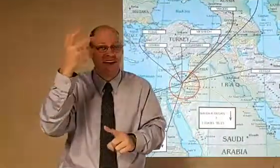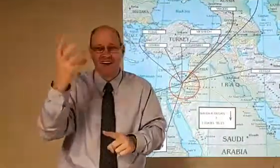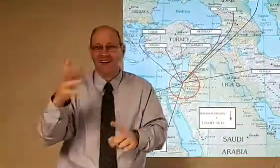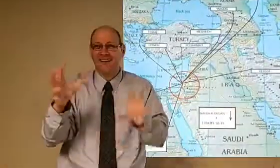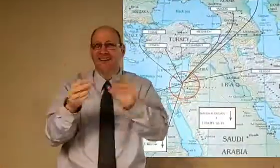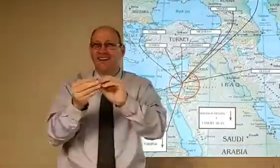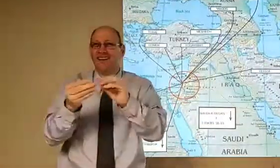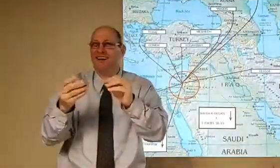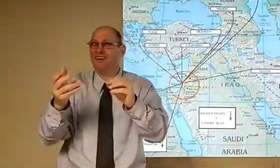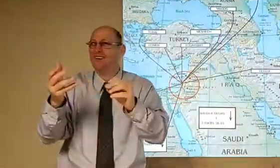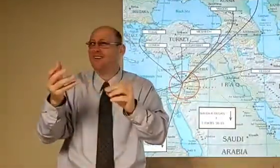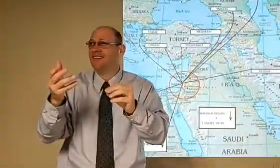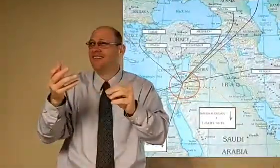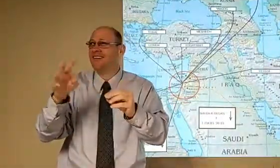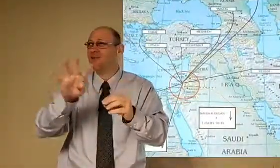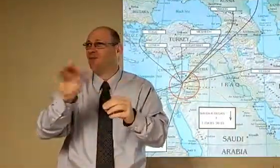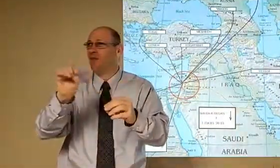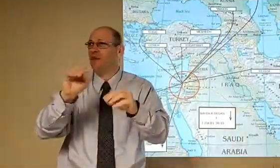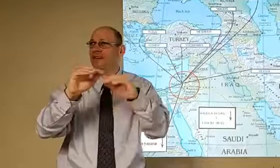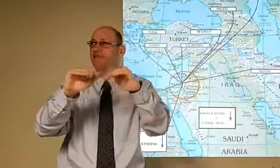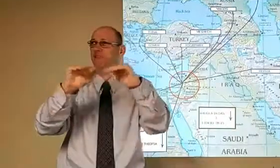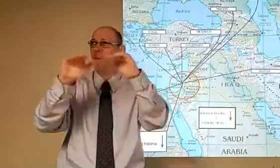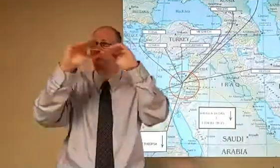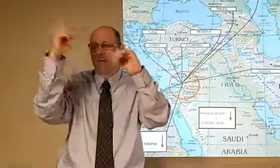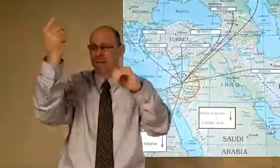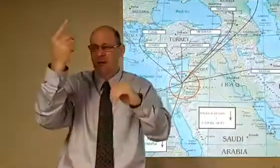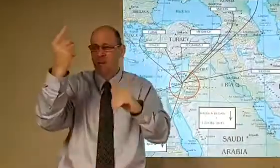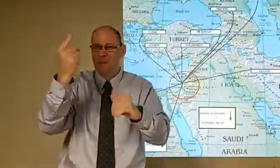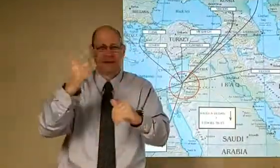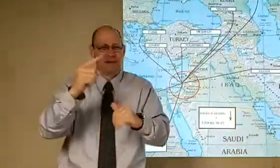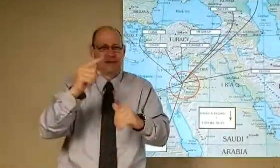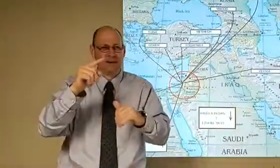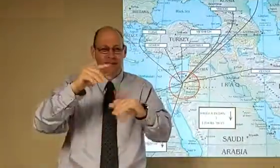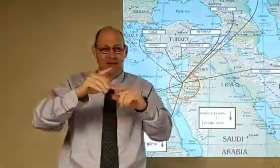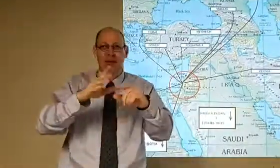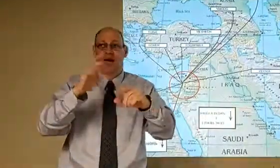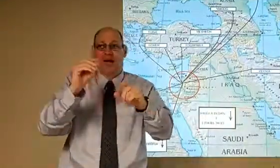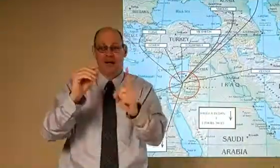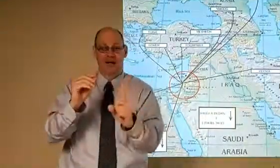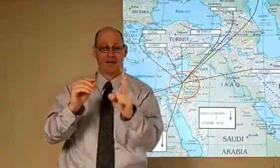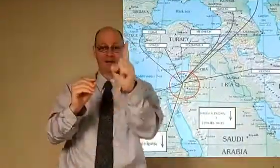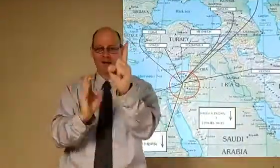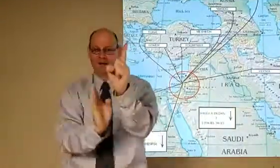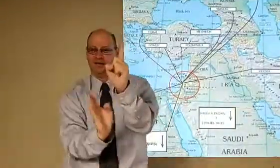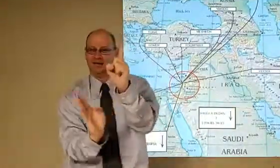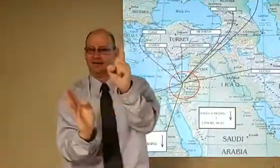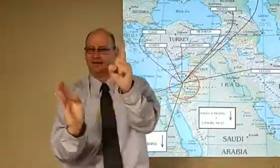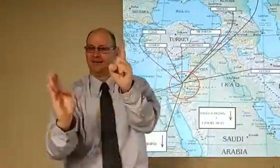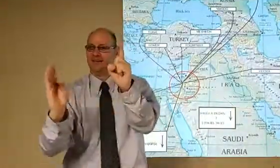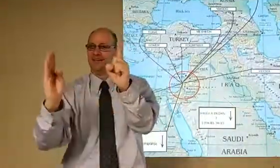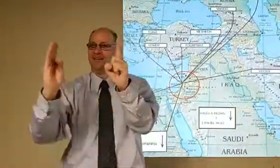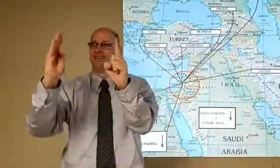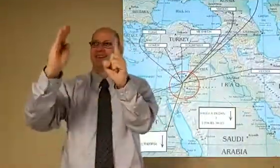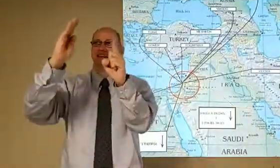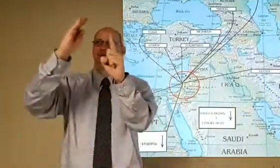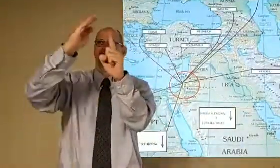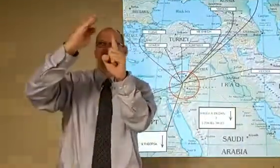and hotels that's been built up. You know, some have like 40 floors, and the shapes are